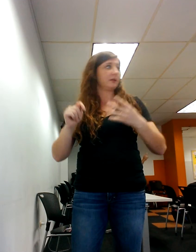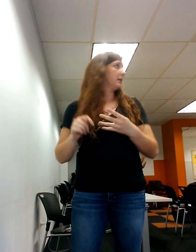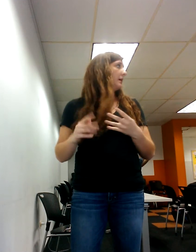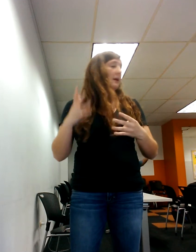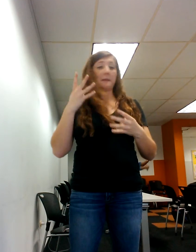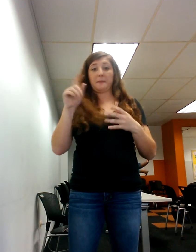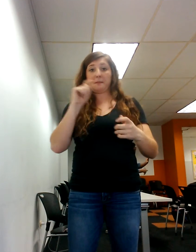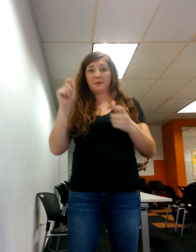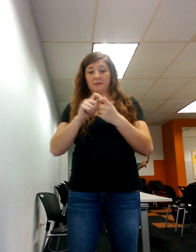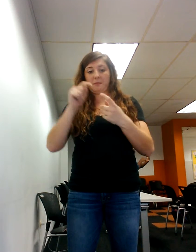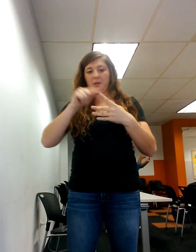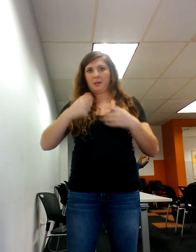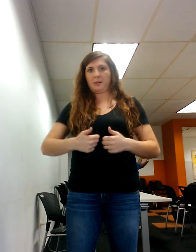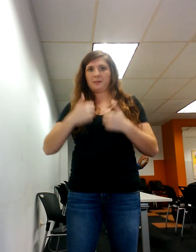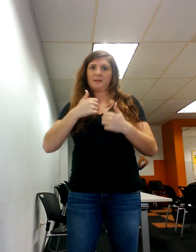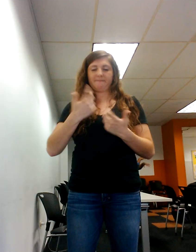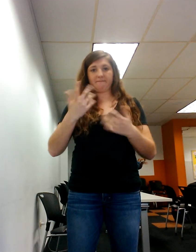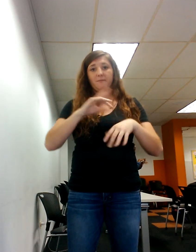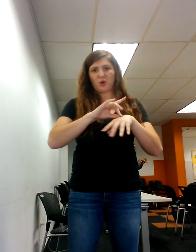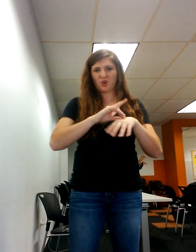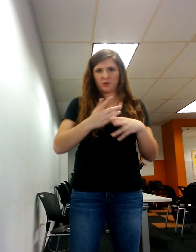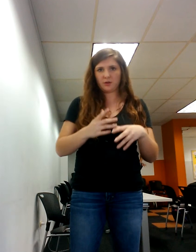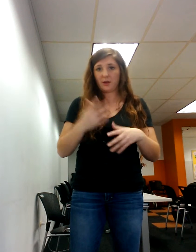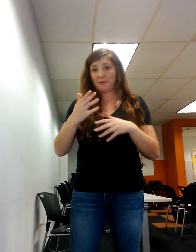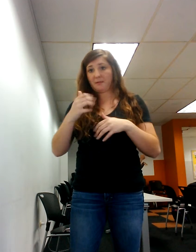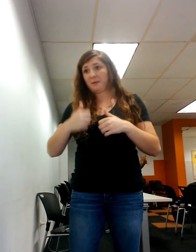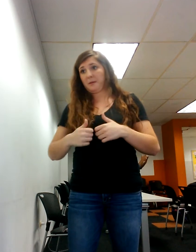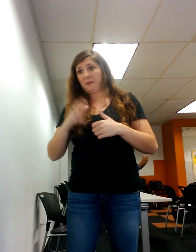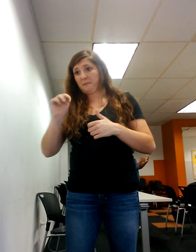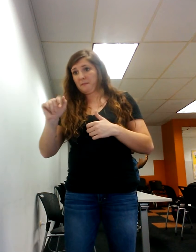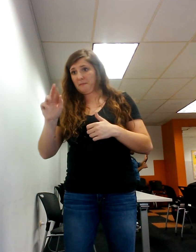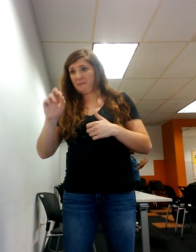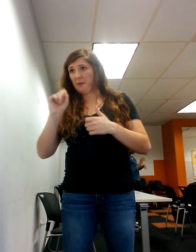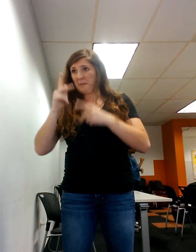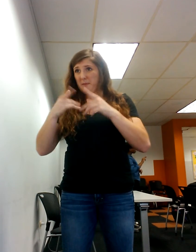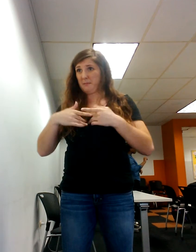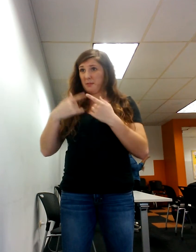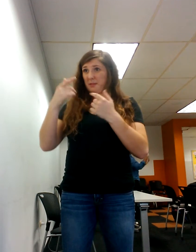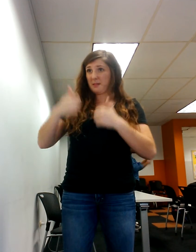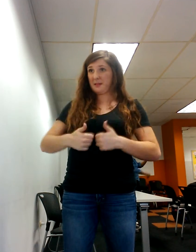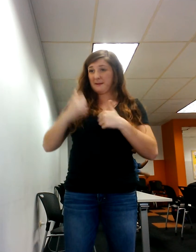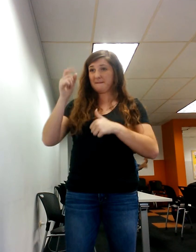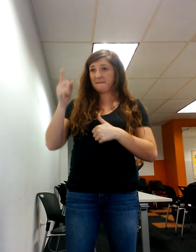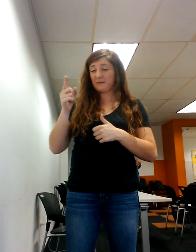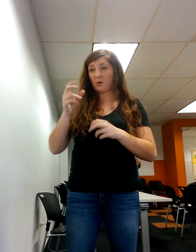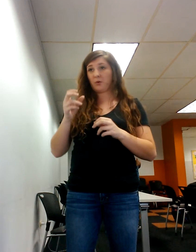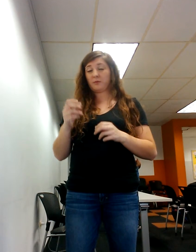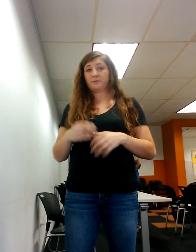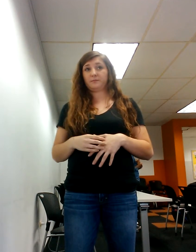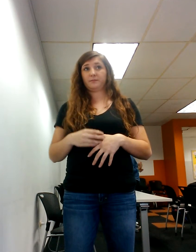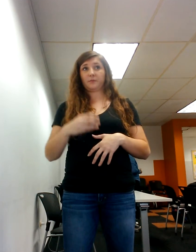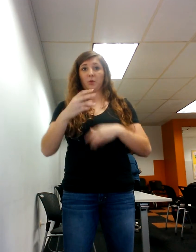that we live on. Maybe is there life on Mars? Within the universe, they might also talk about other